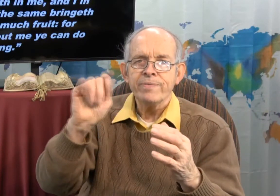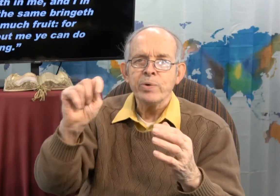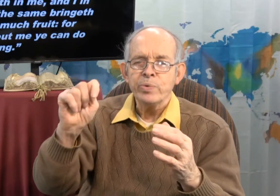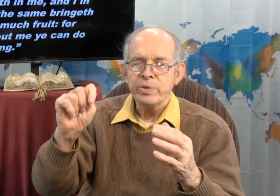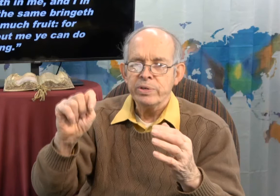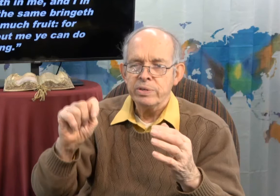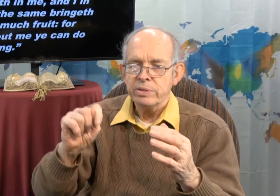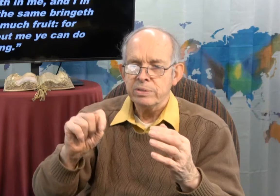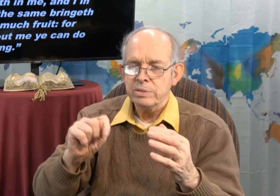fruit.